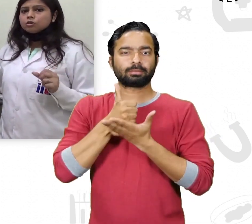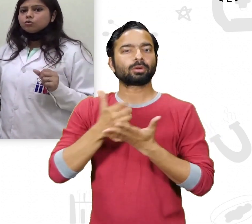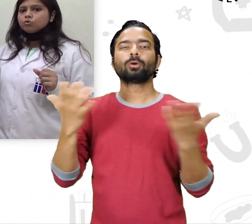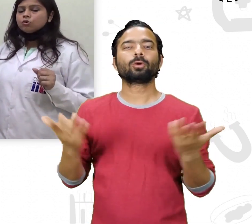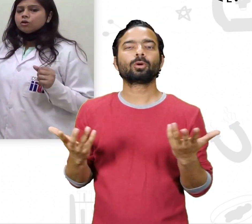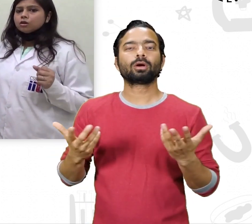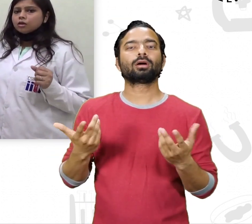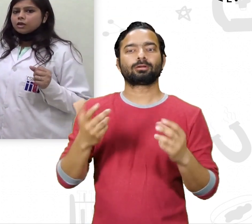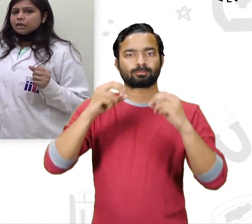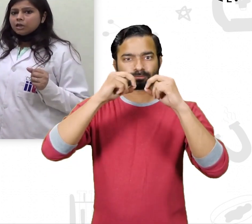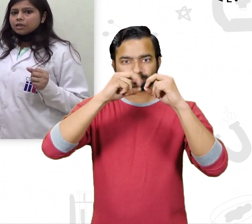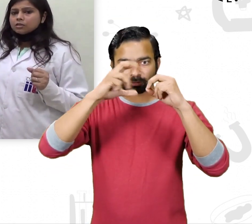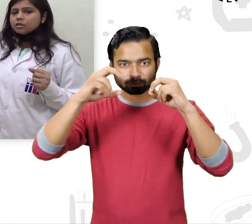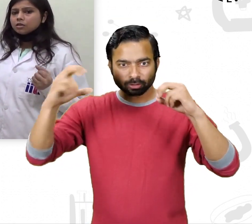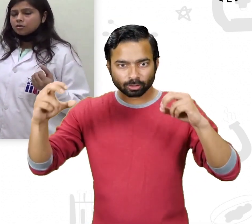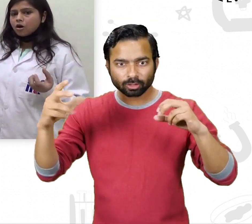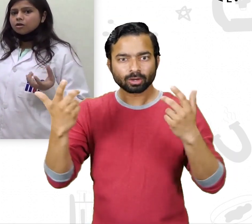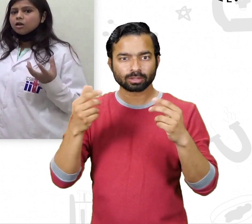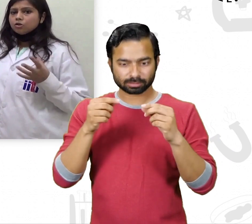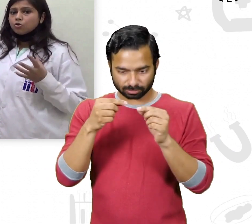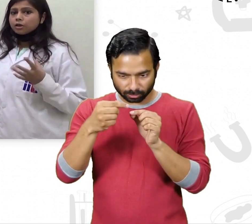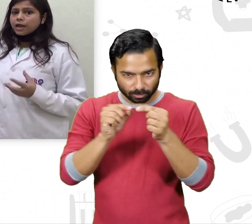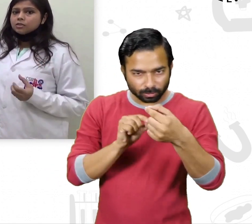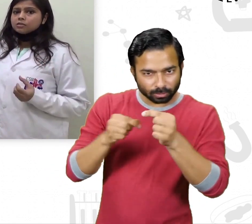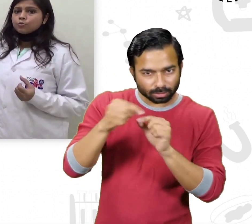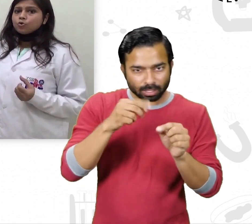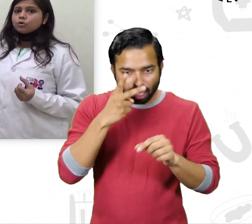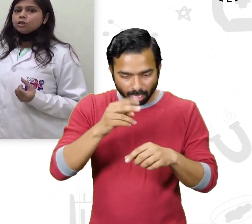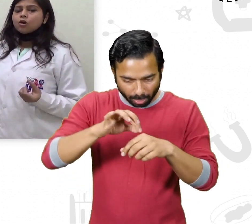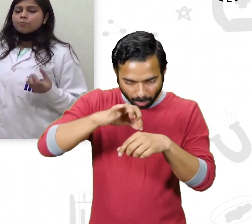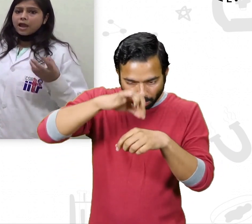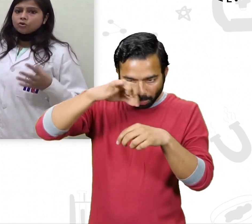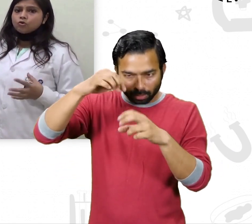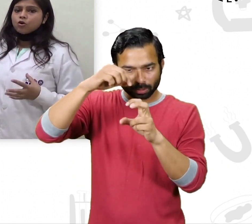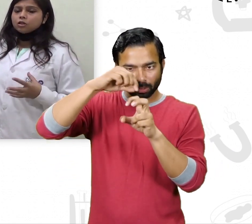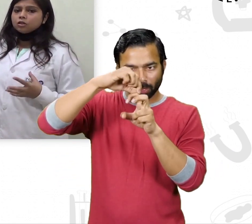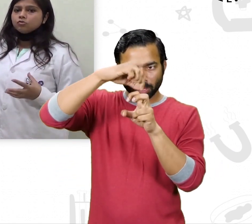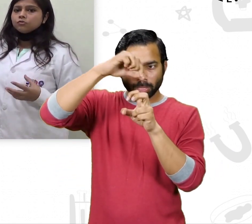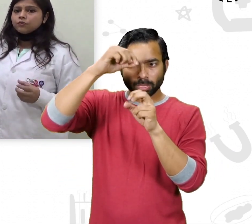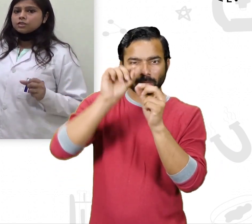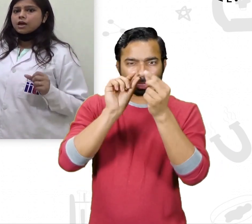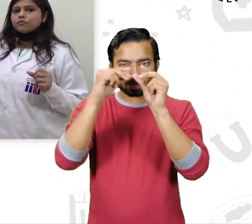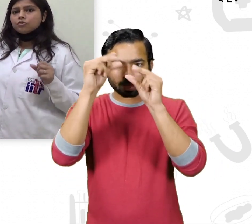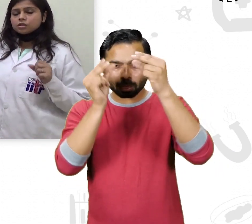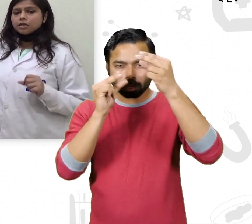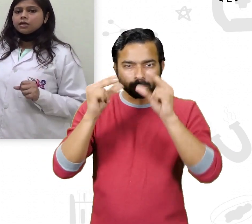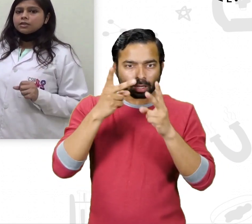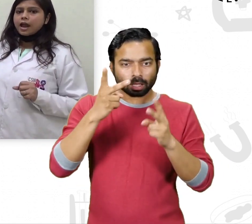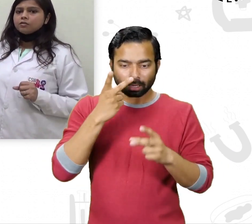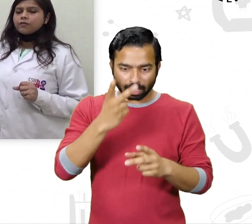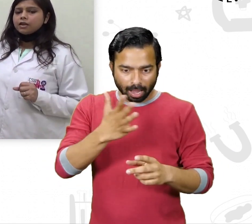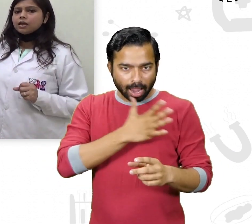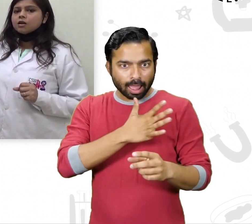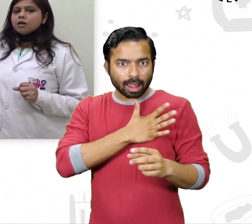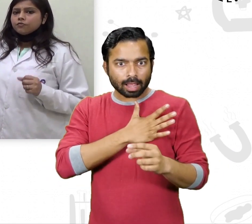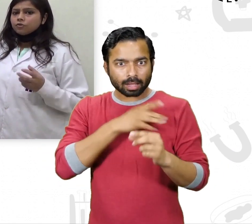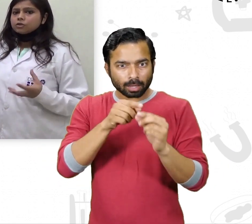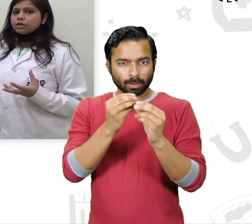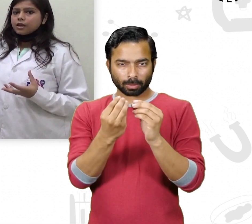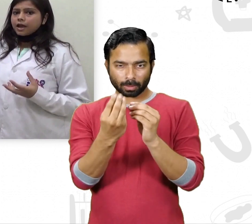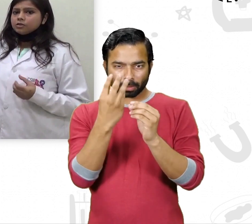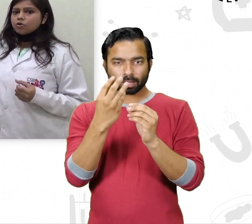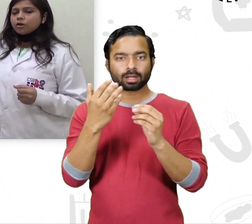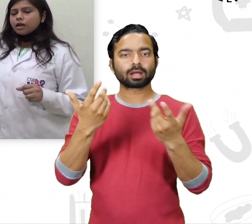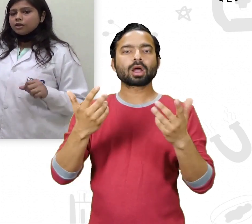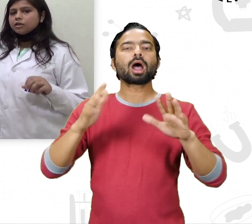used to image or localize the protein or macromolecules which are fluorescently tagged by the